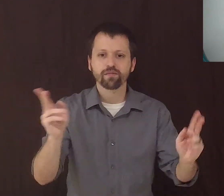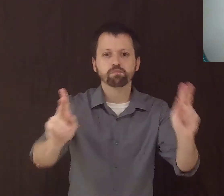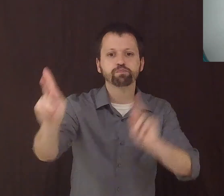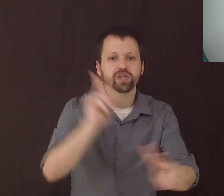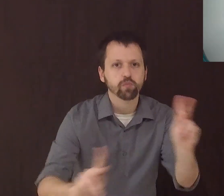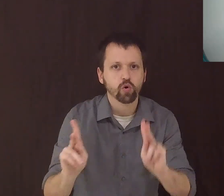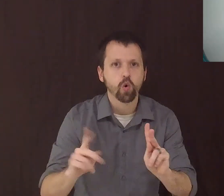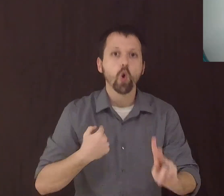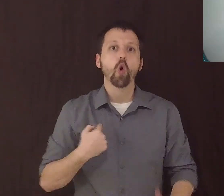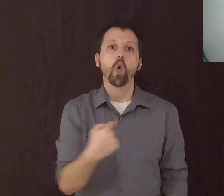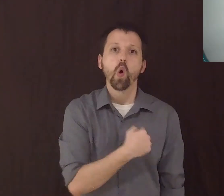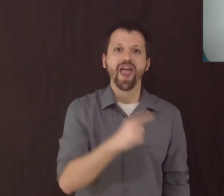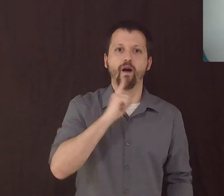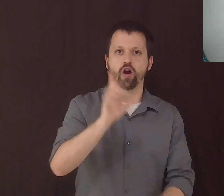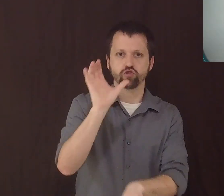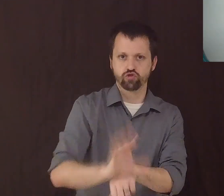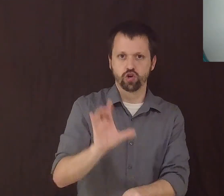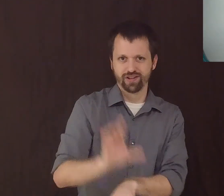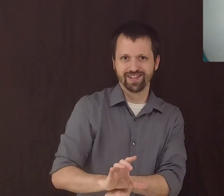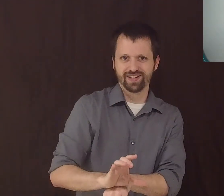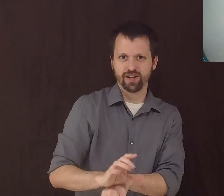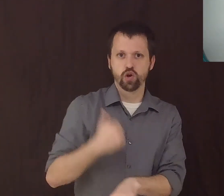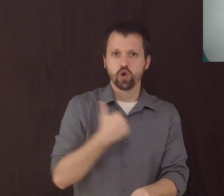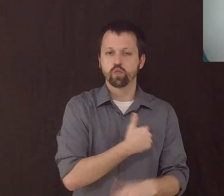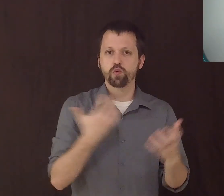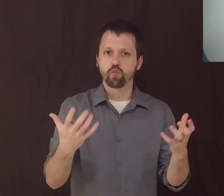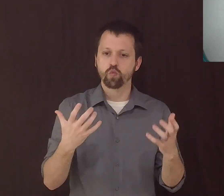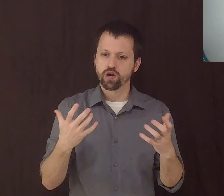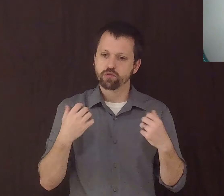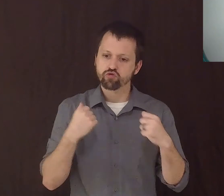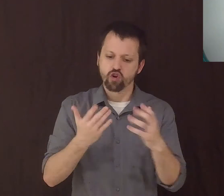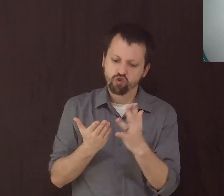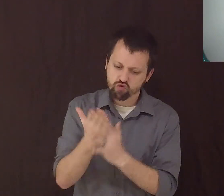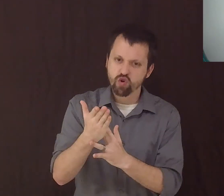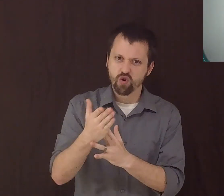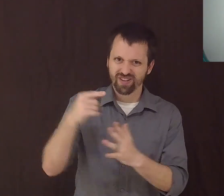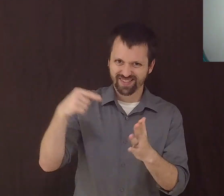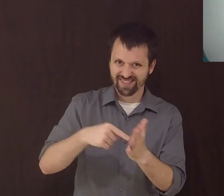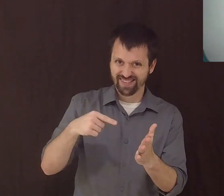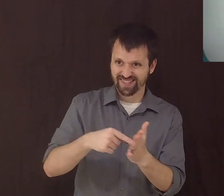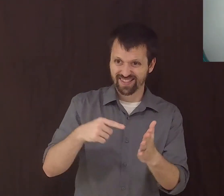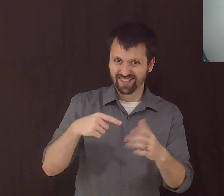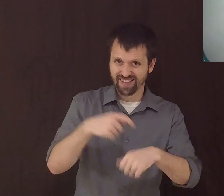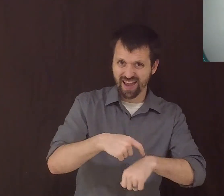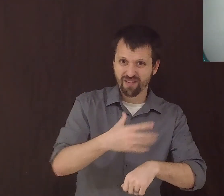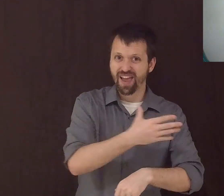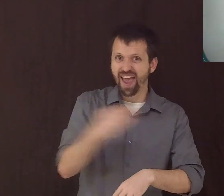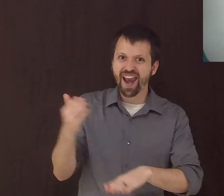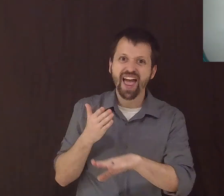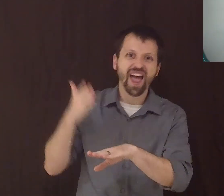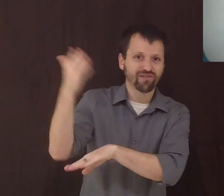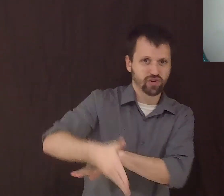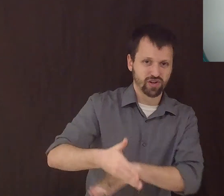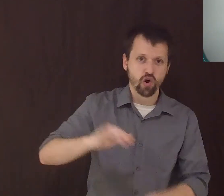we want to be strong through this, but then we also want to be strong once we get through this. And once we're on the other